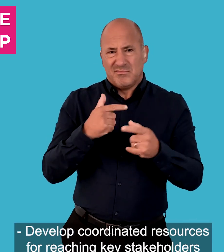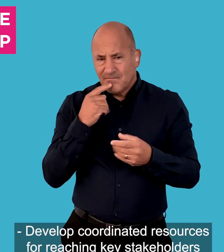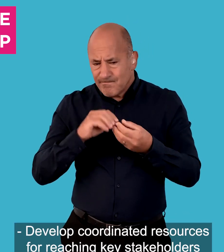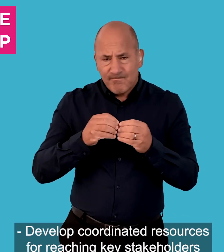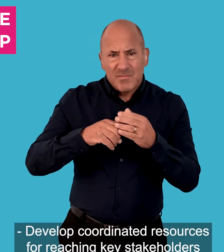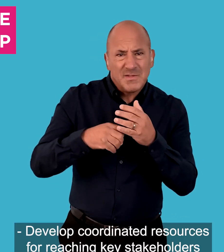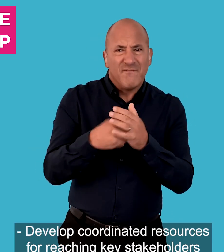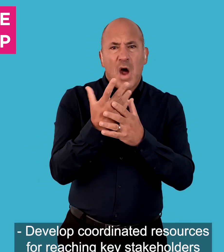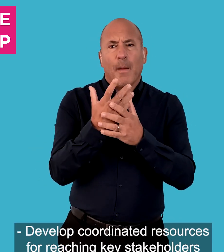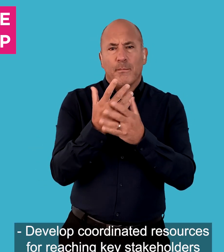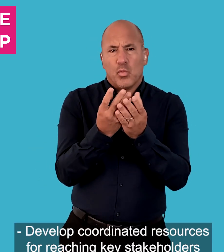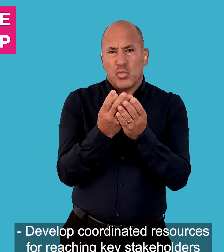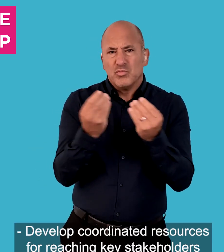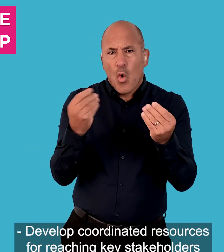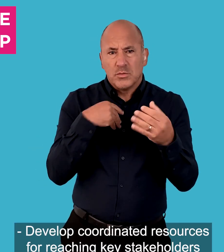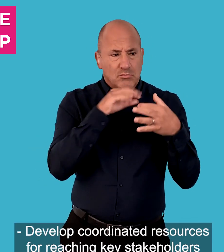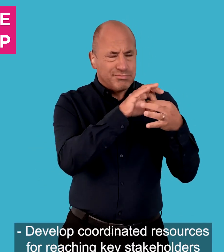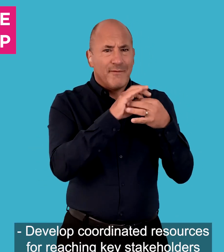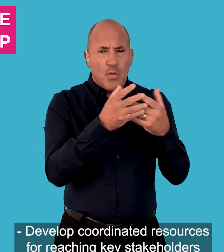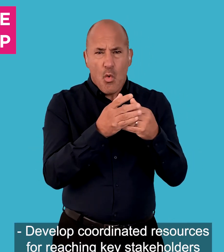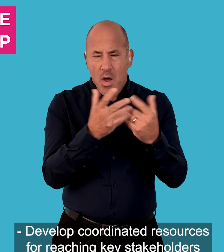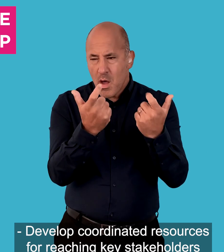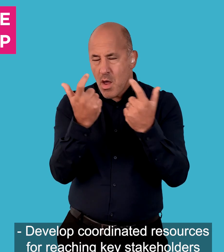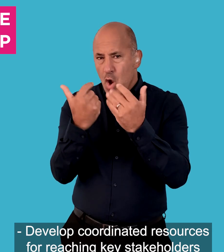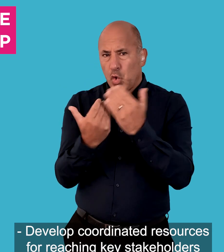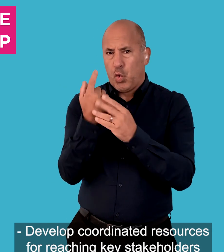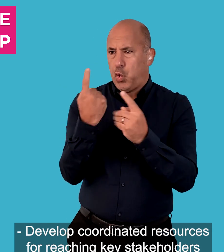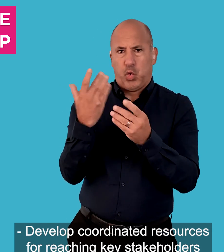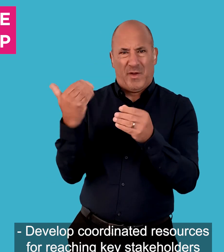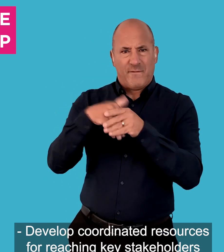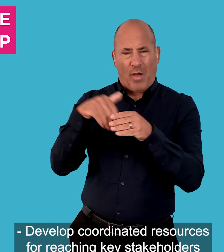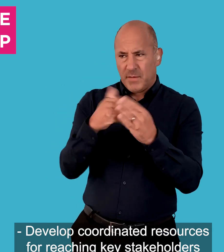release. Develop coordinated resources for reaching key stakeholders.